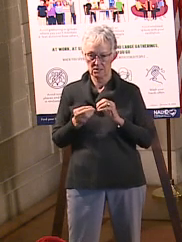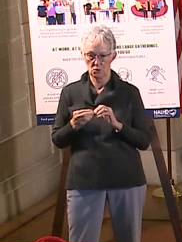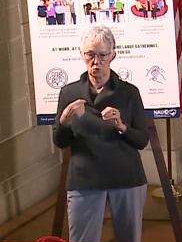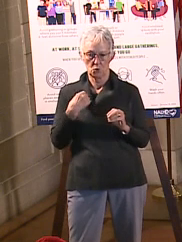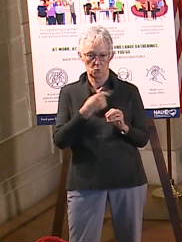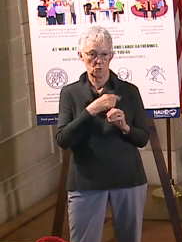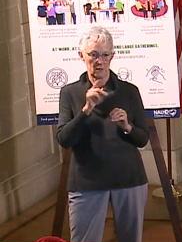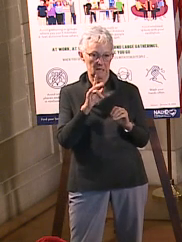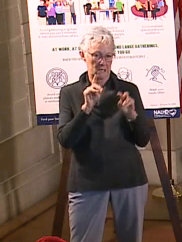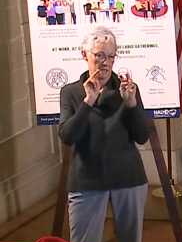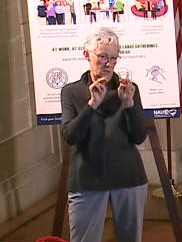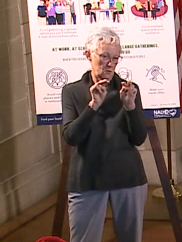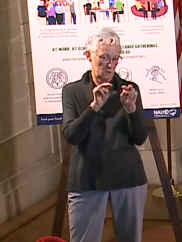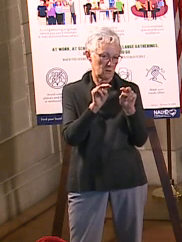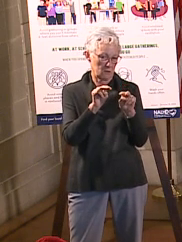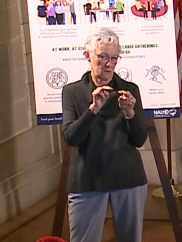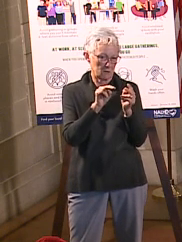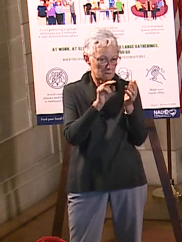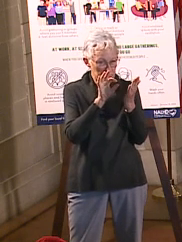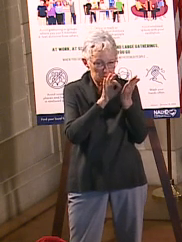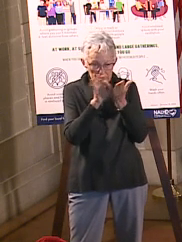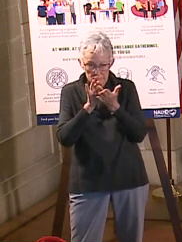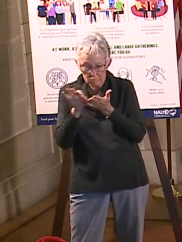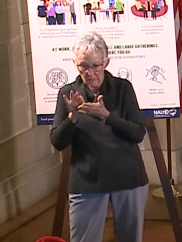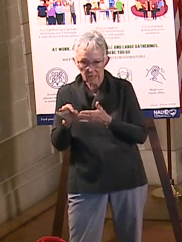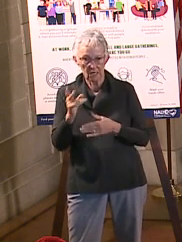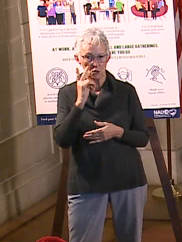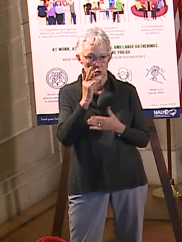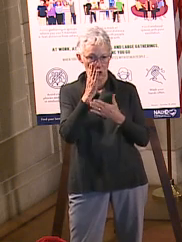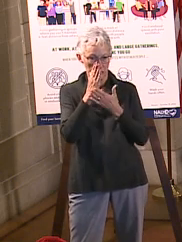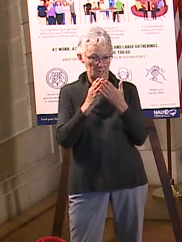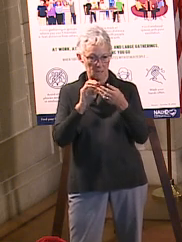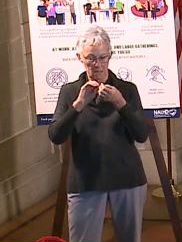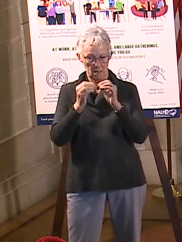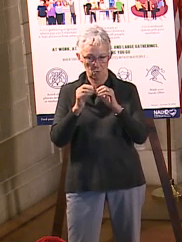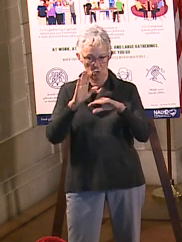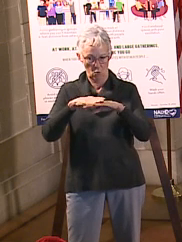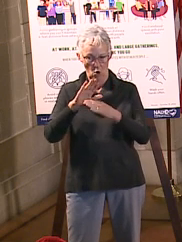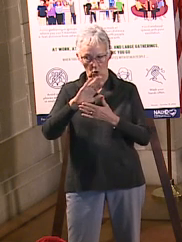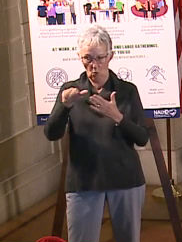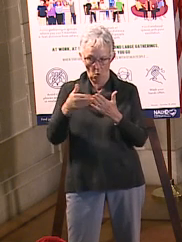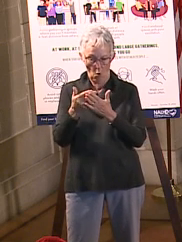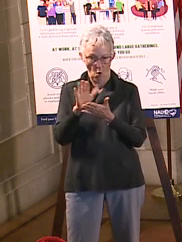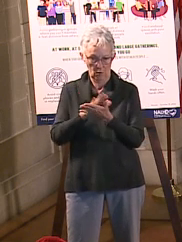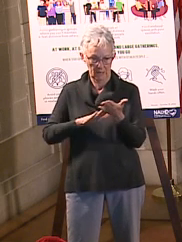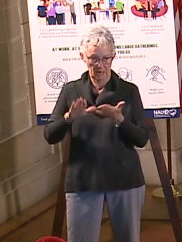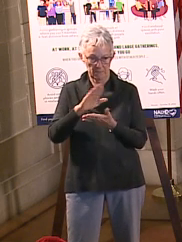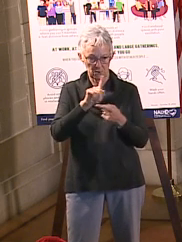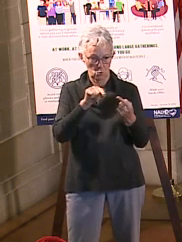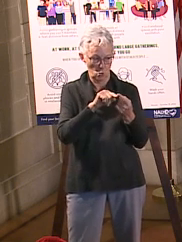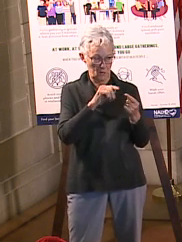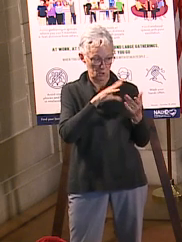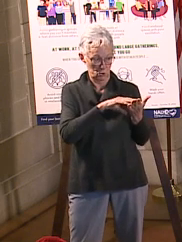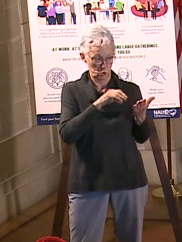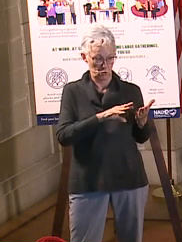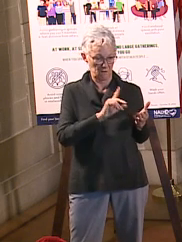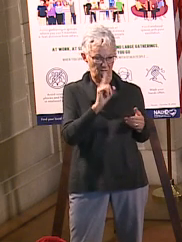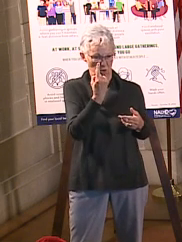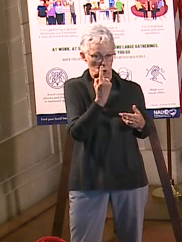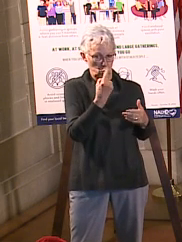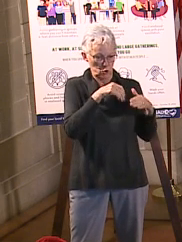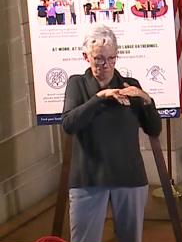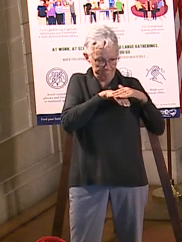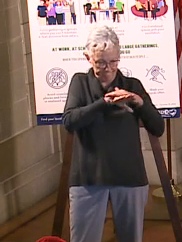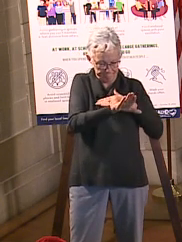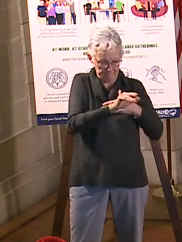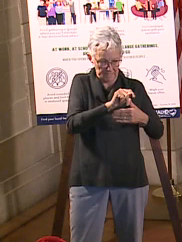as you can imagine. We did see some numbers on all the campuses when students first came to campus. As you know, a lot of